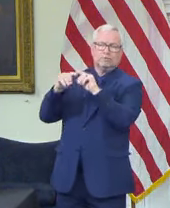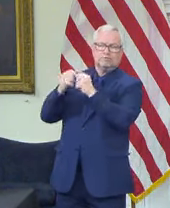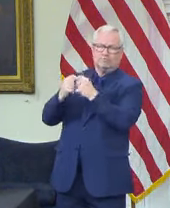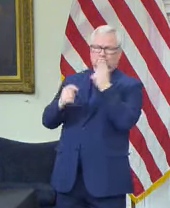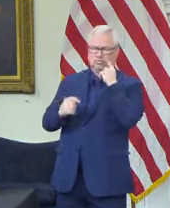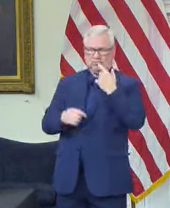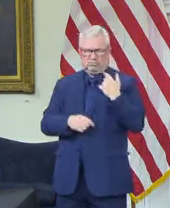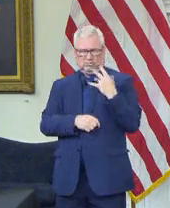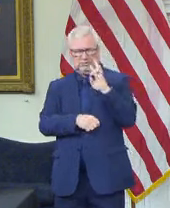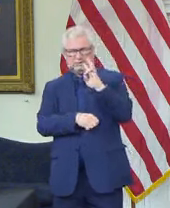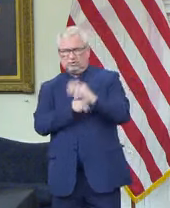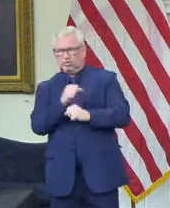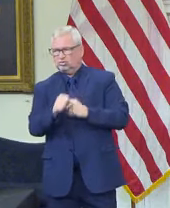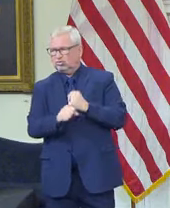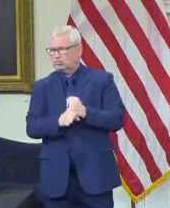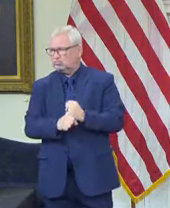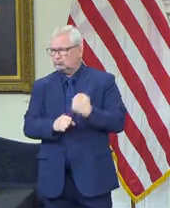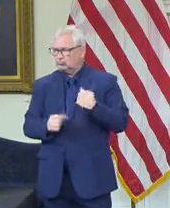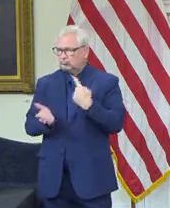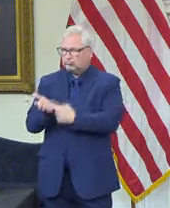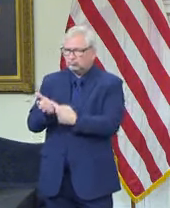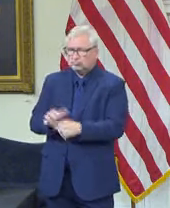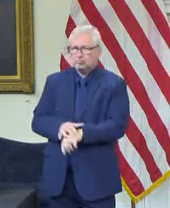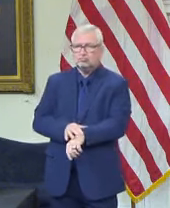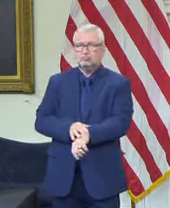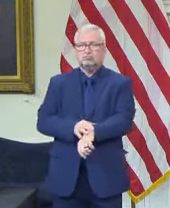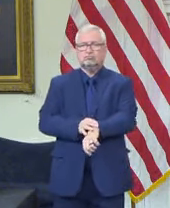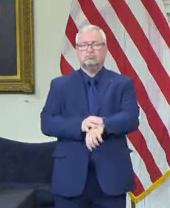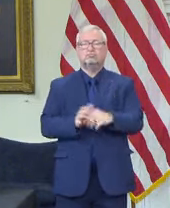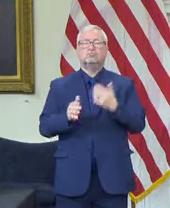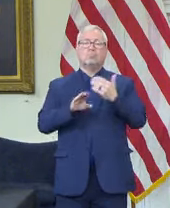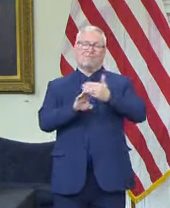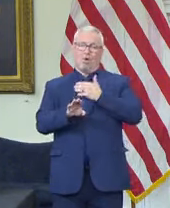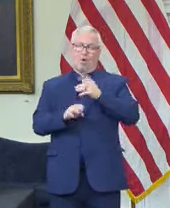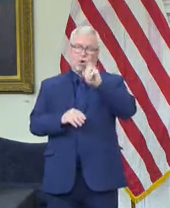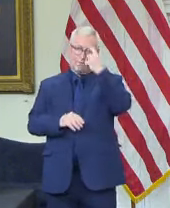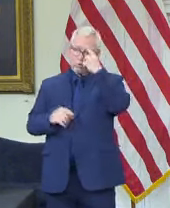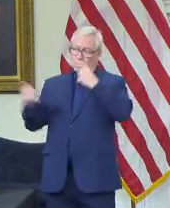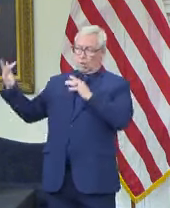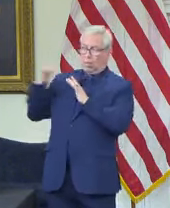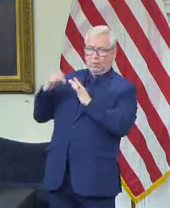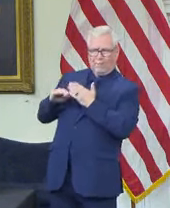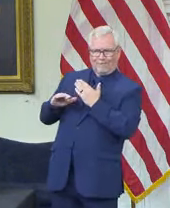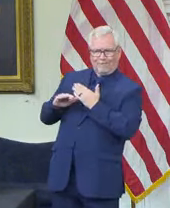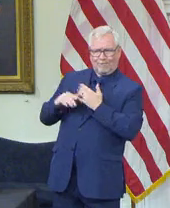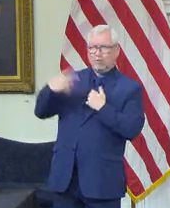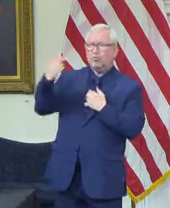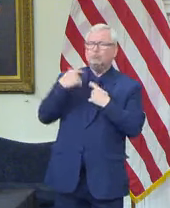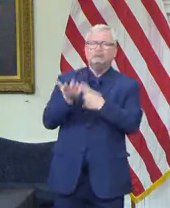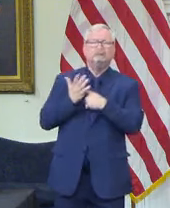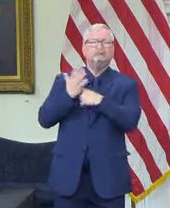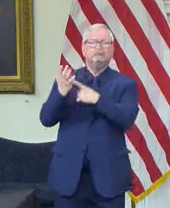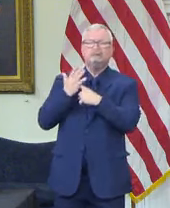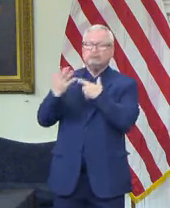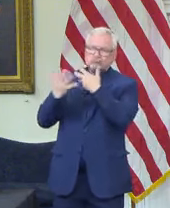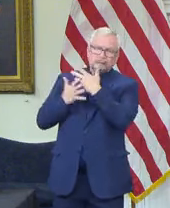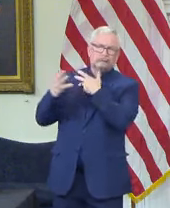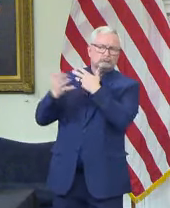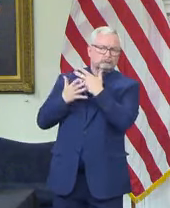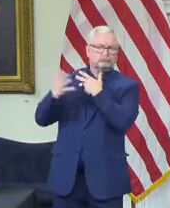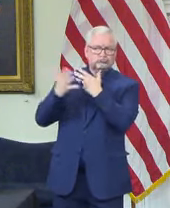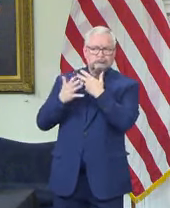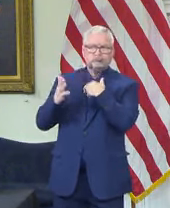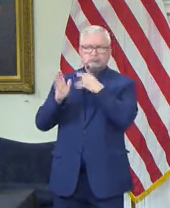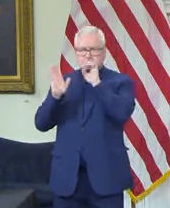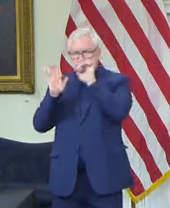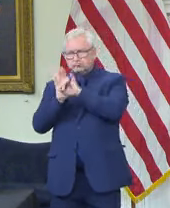before I even became governor. We sat down with them. We worked with them on finding a site on the Potomac and right across from